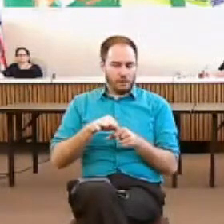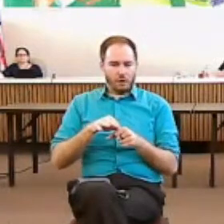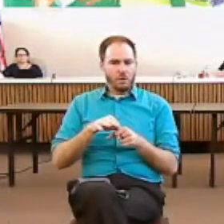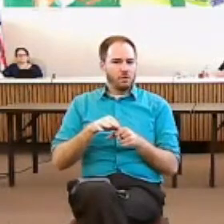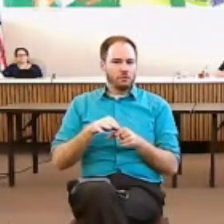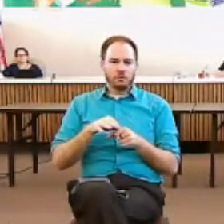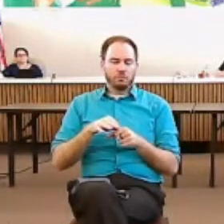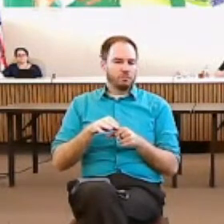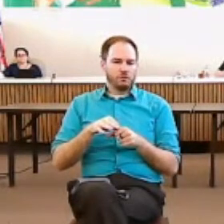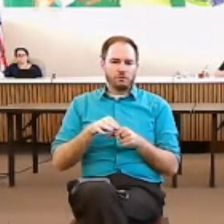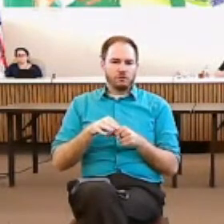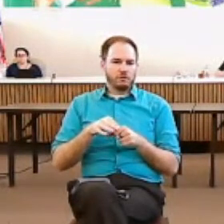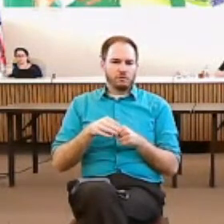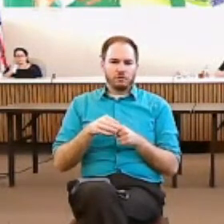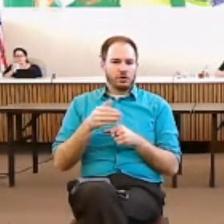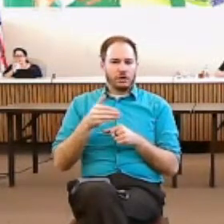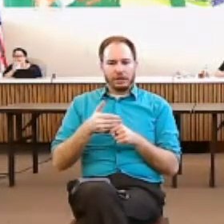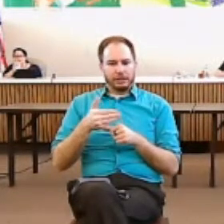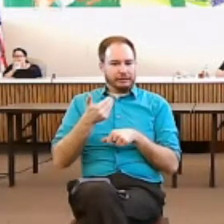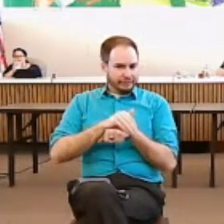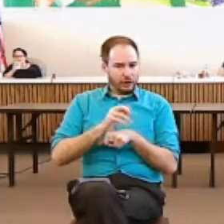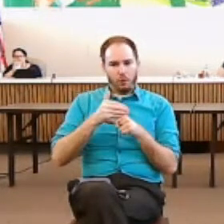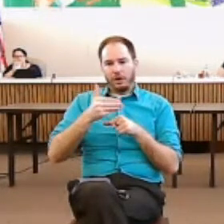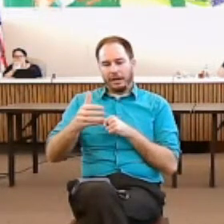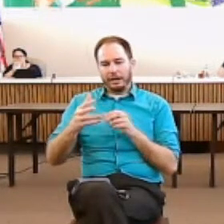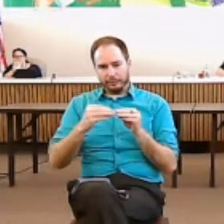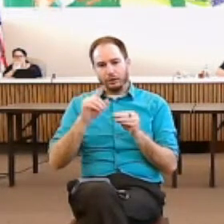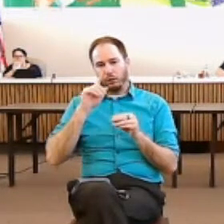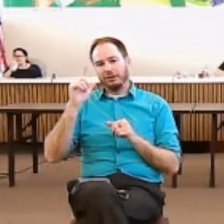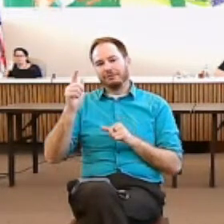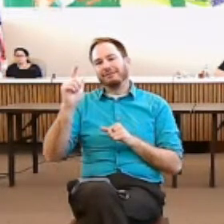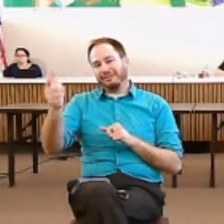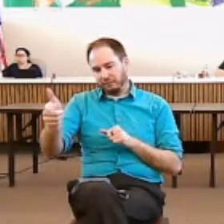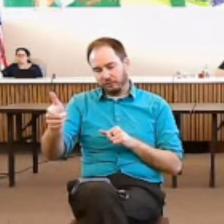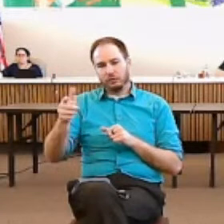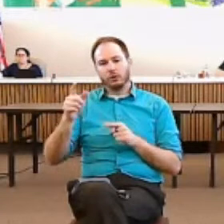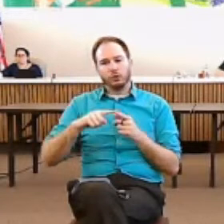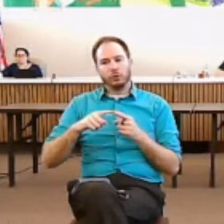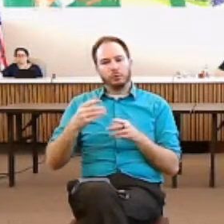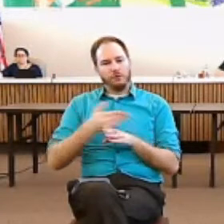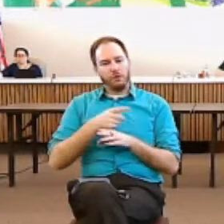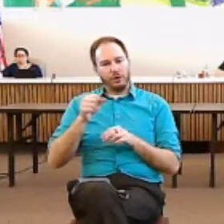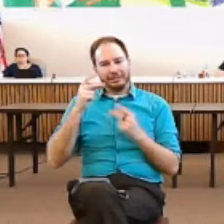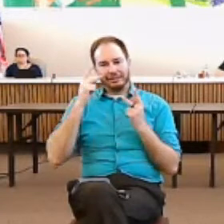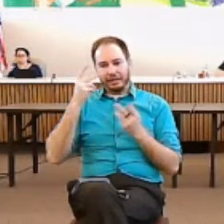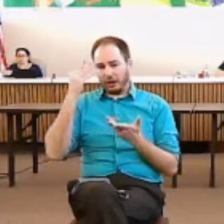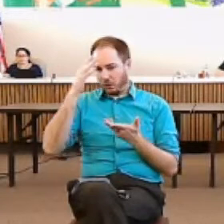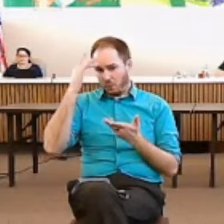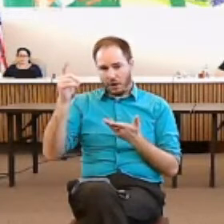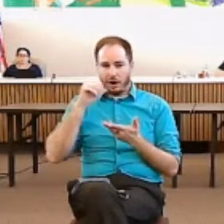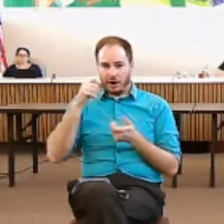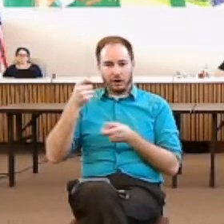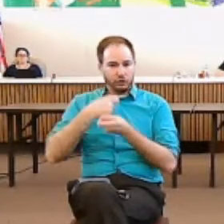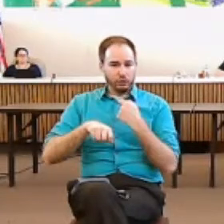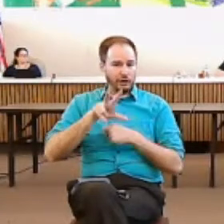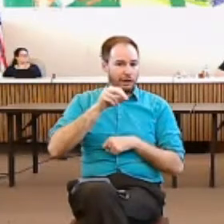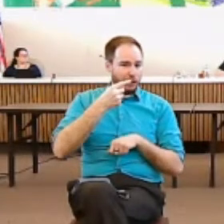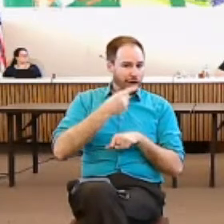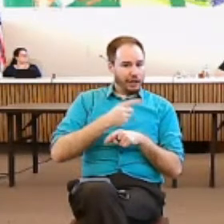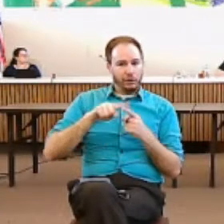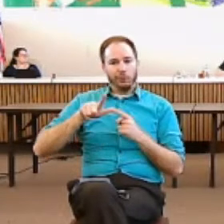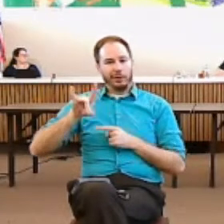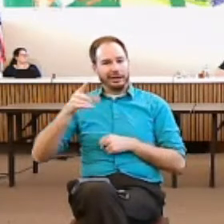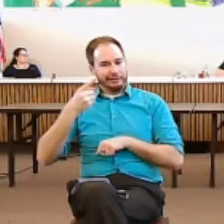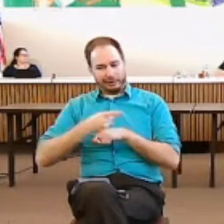make a determination at the next meeting. It will actually have to be 2 meetings out. That I don't know why they don't switch it from 30 days to